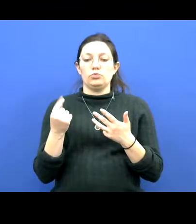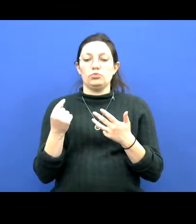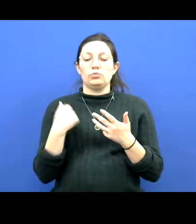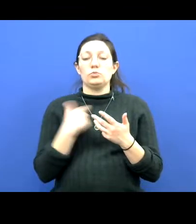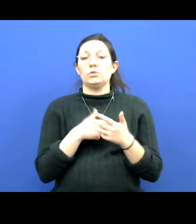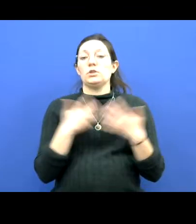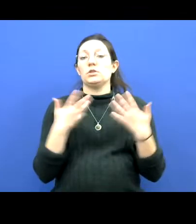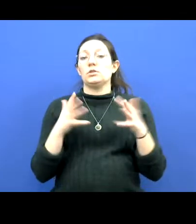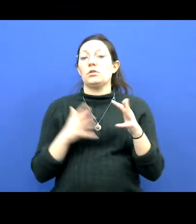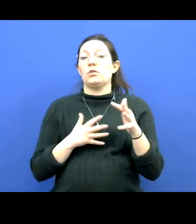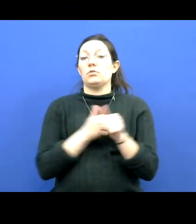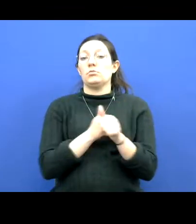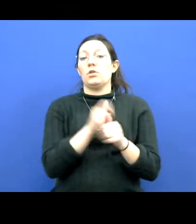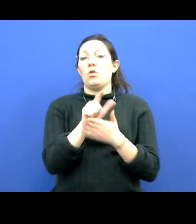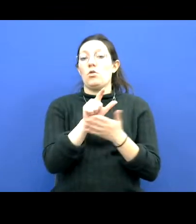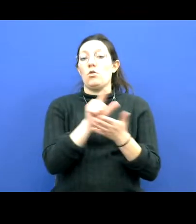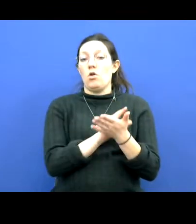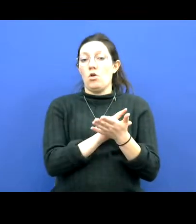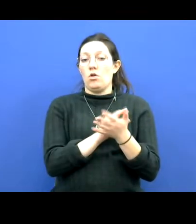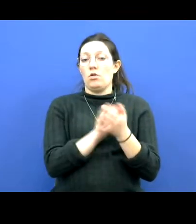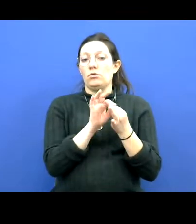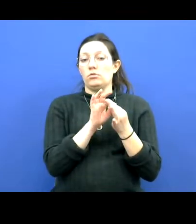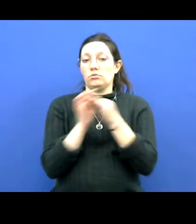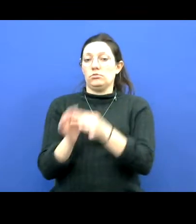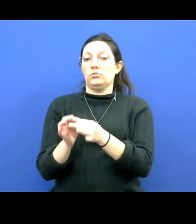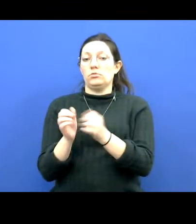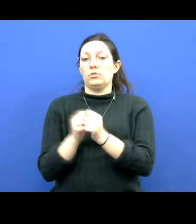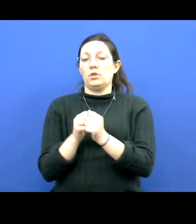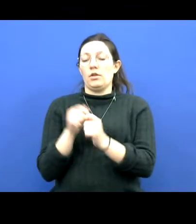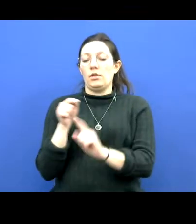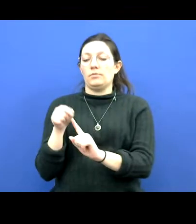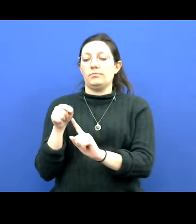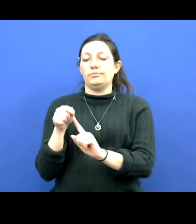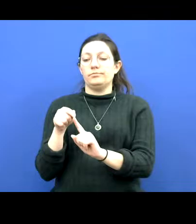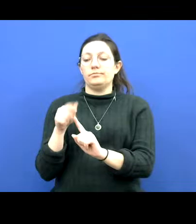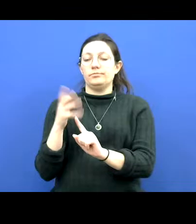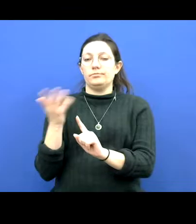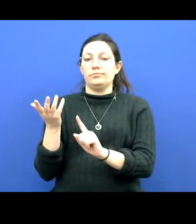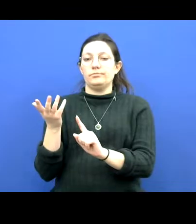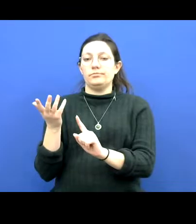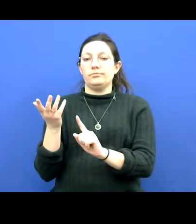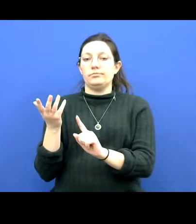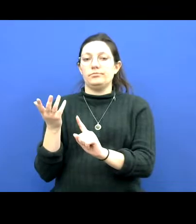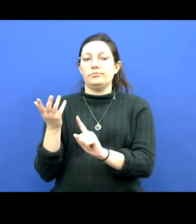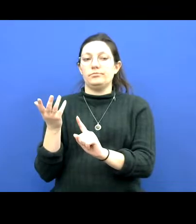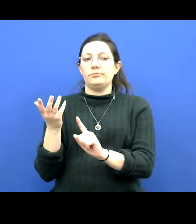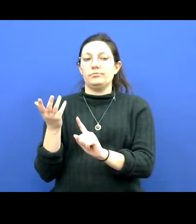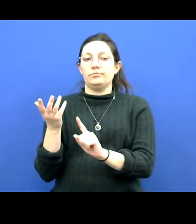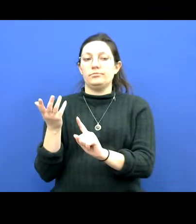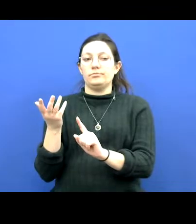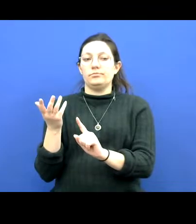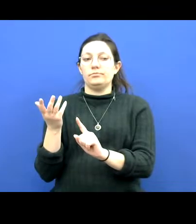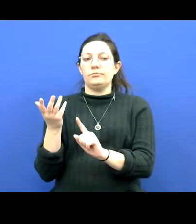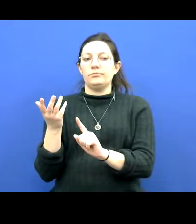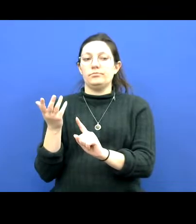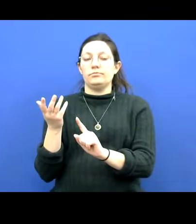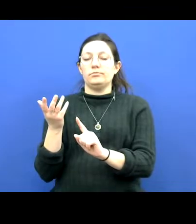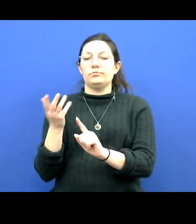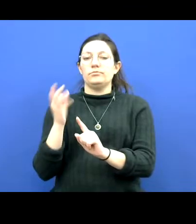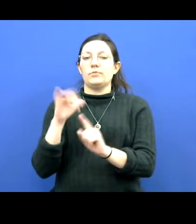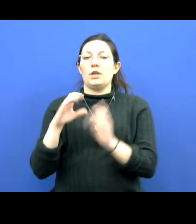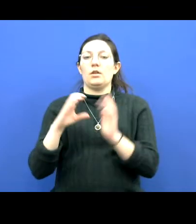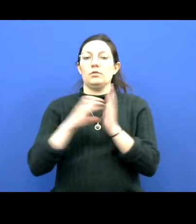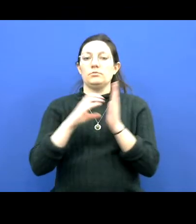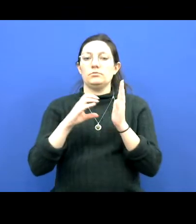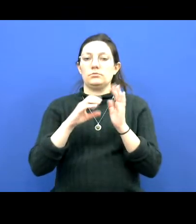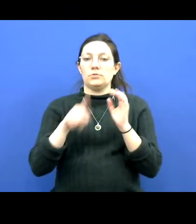updated the law with regards to making sure that the section of historic